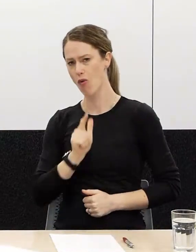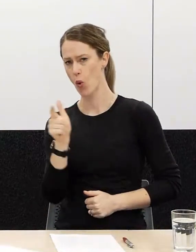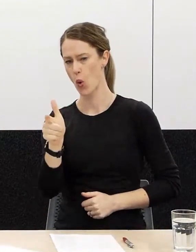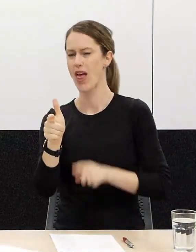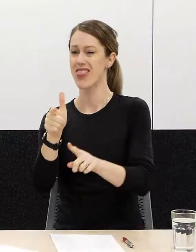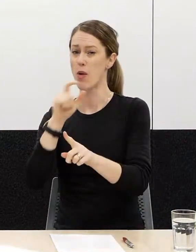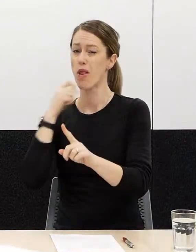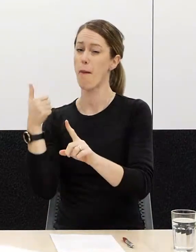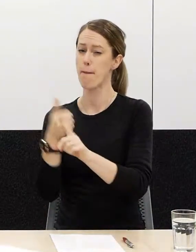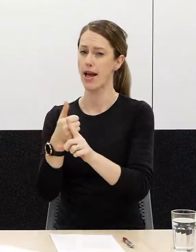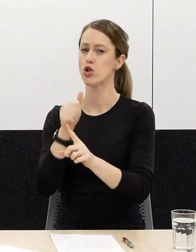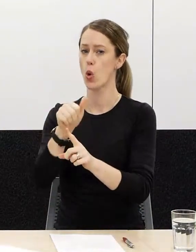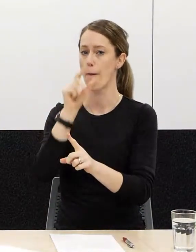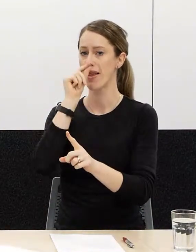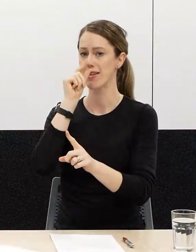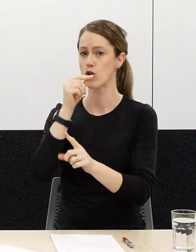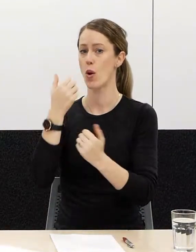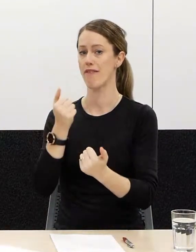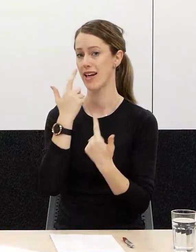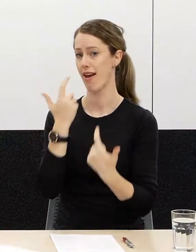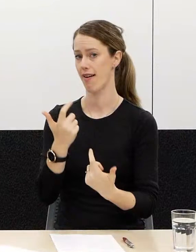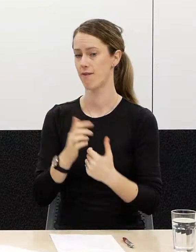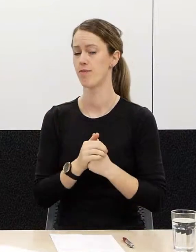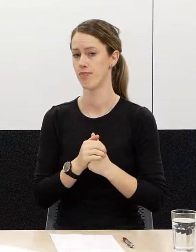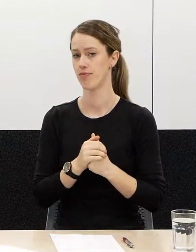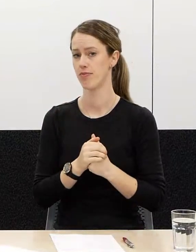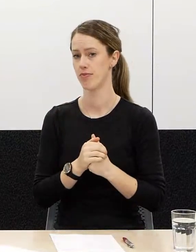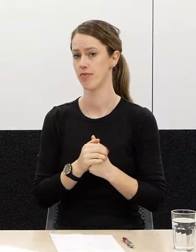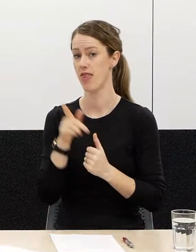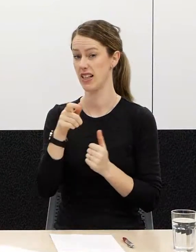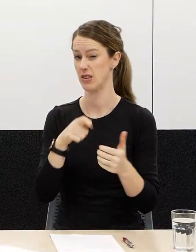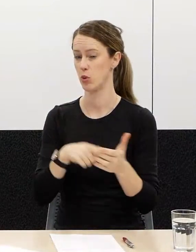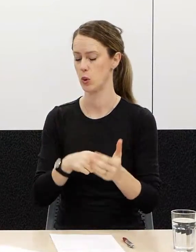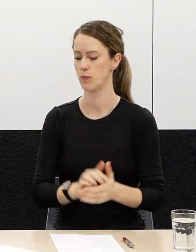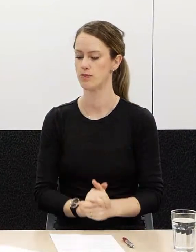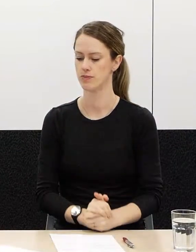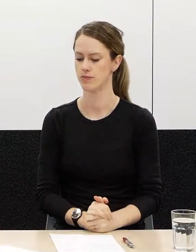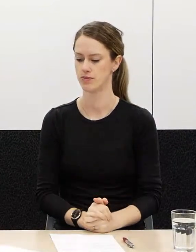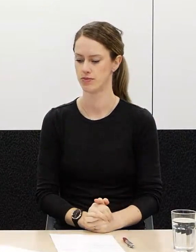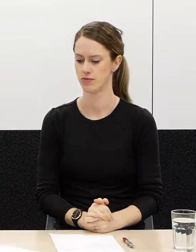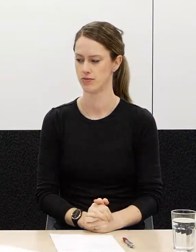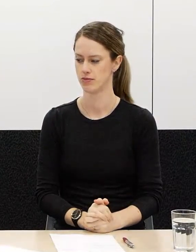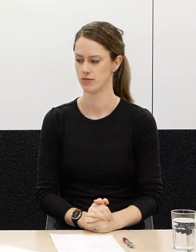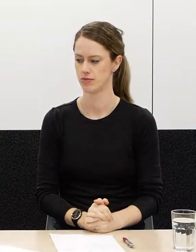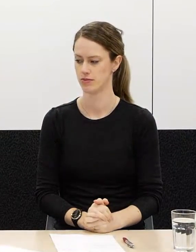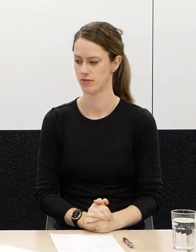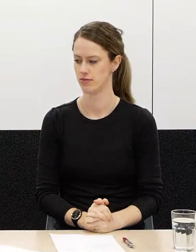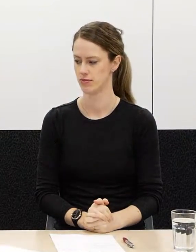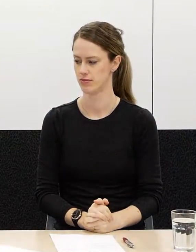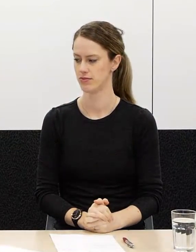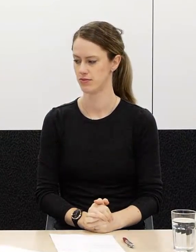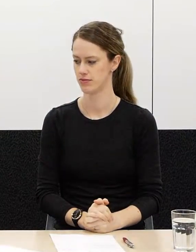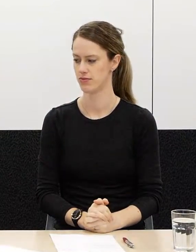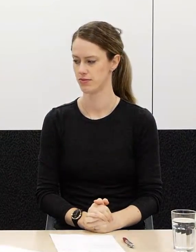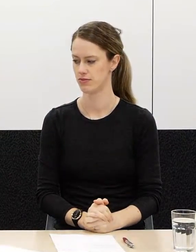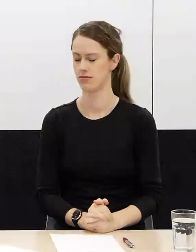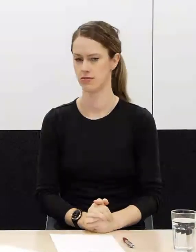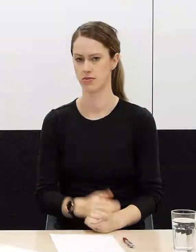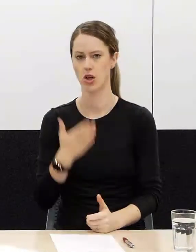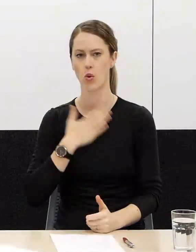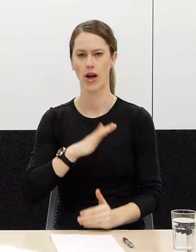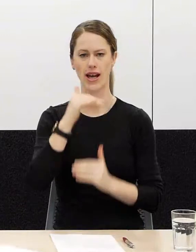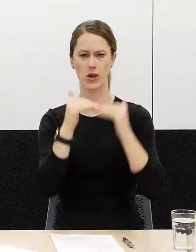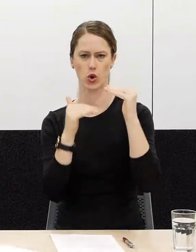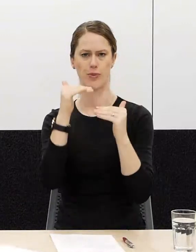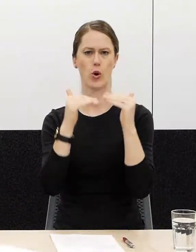that's going to impact on your ability to have care. So that's pretty important. It's critical that we ensure we achieve equitable